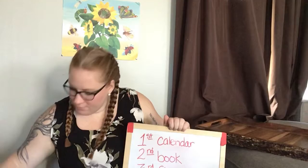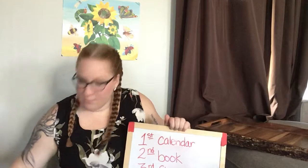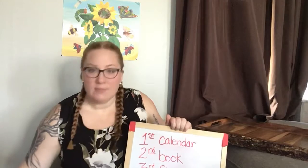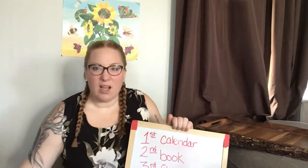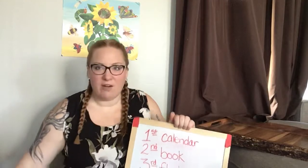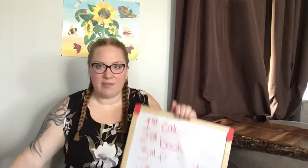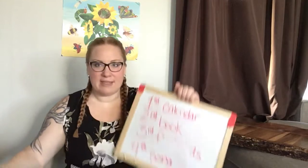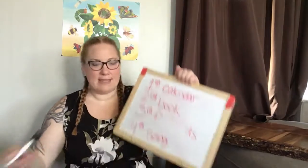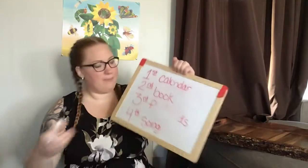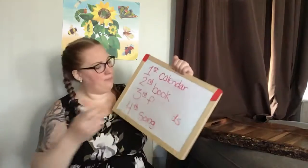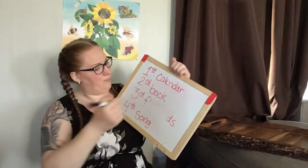I'll fix it.